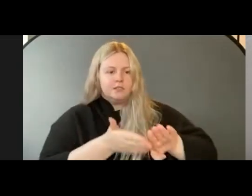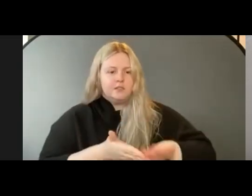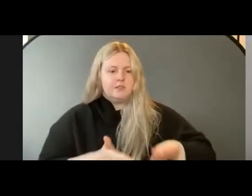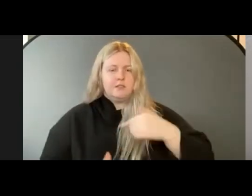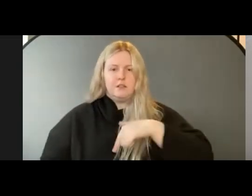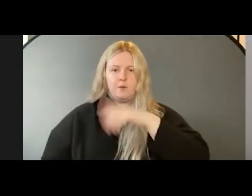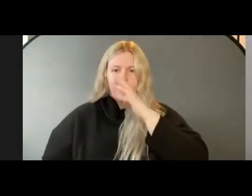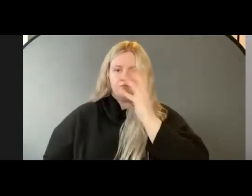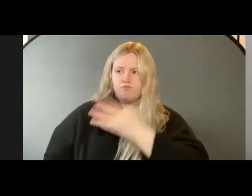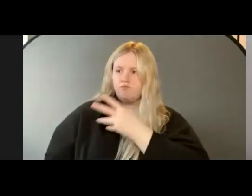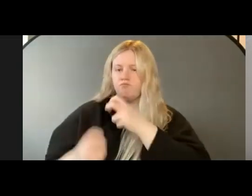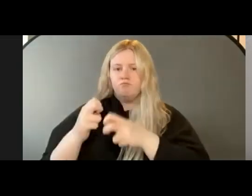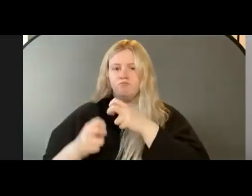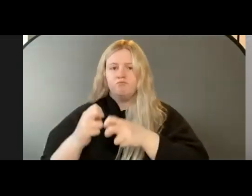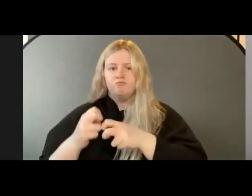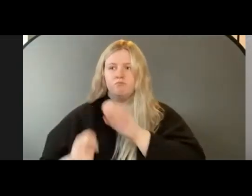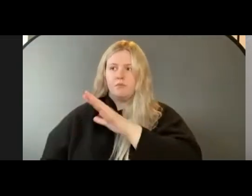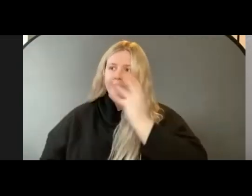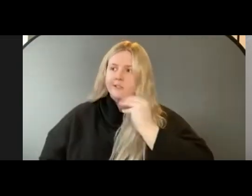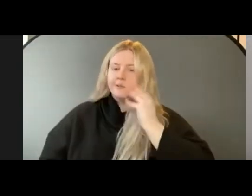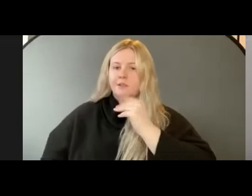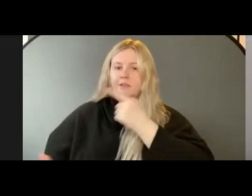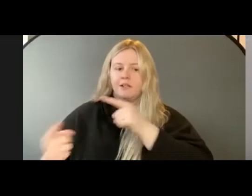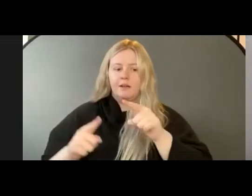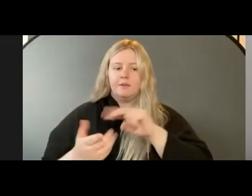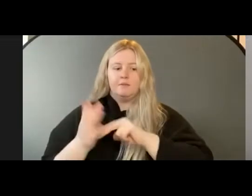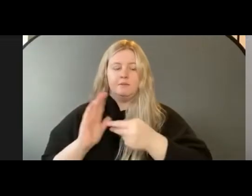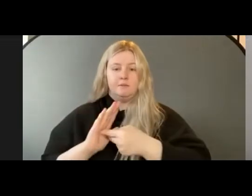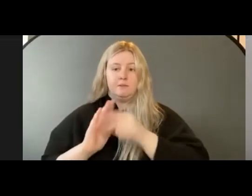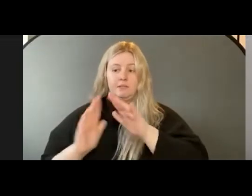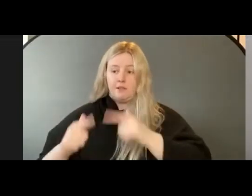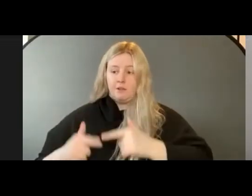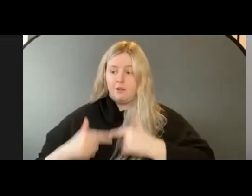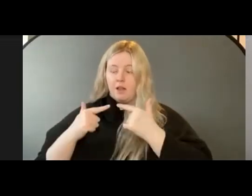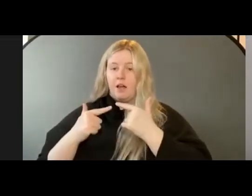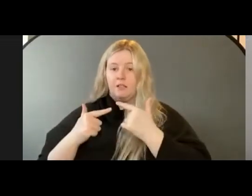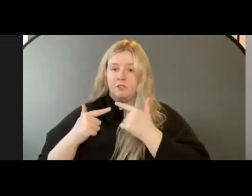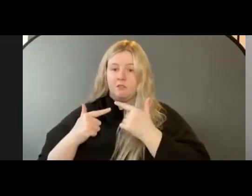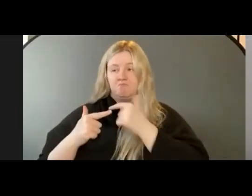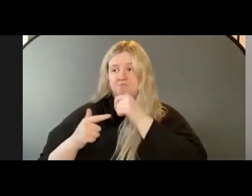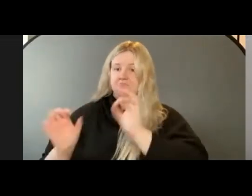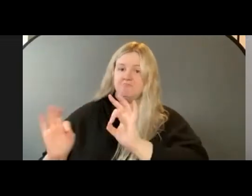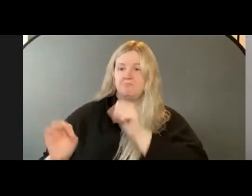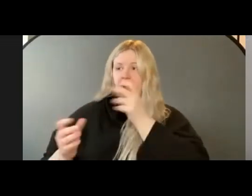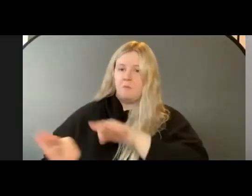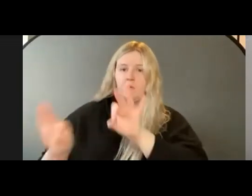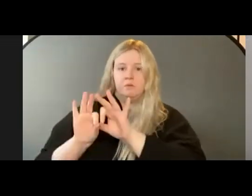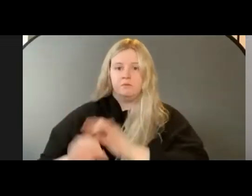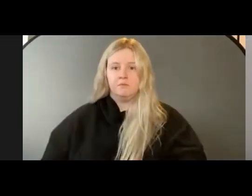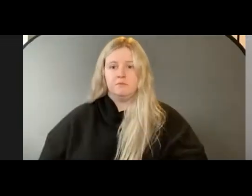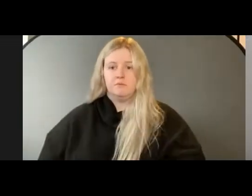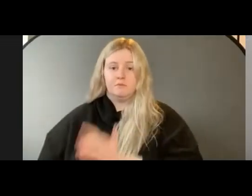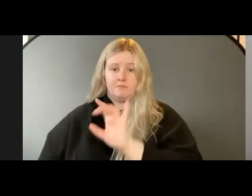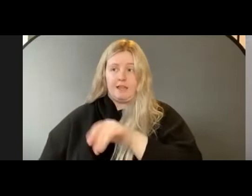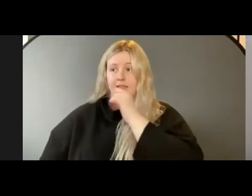anguish experienced by older persons, rendering the lives of those suffering as meaningless. Now, this is ageism in its purest